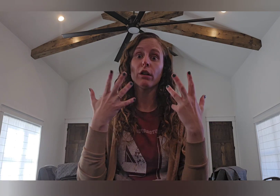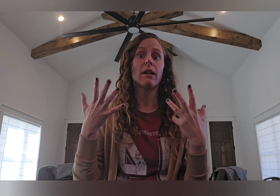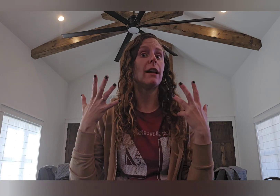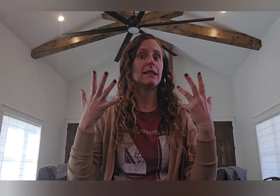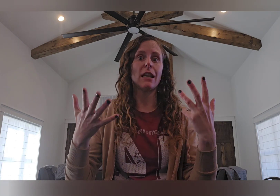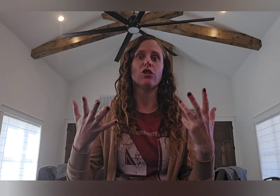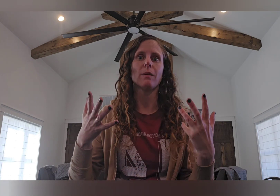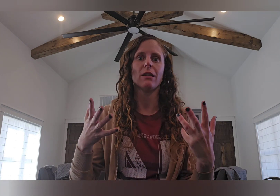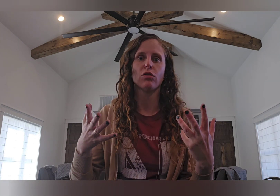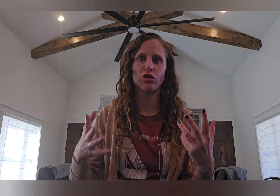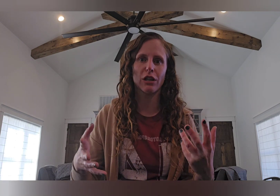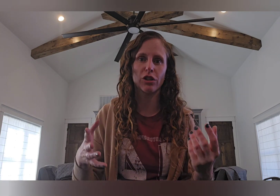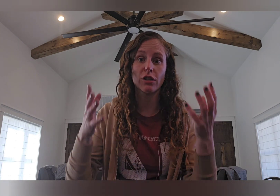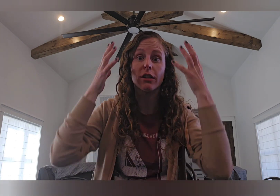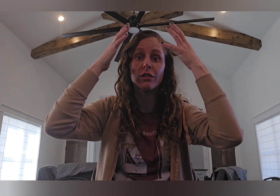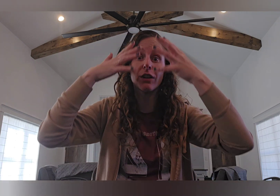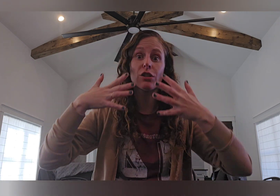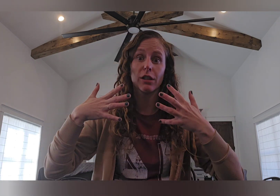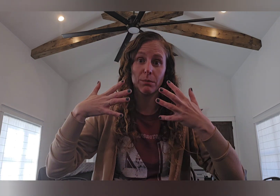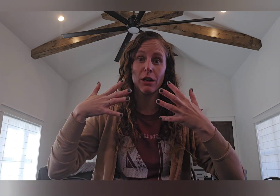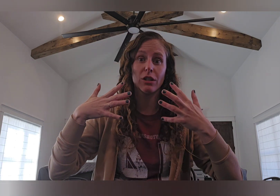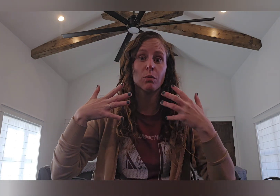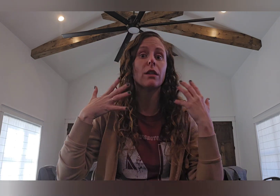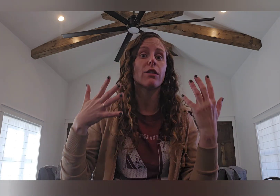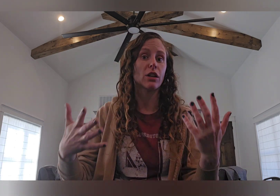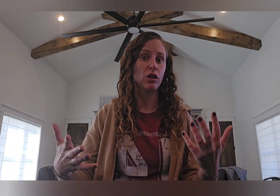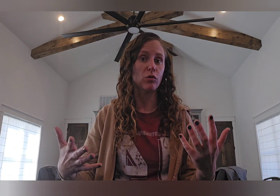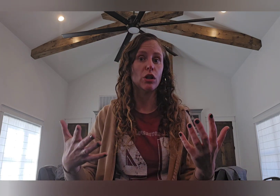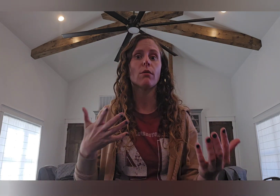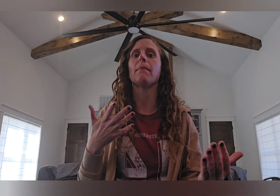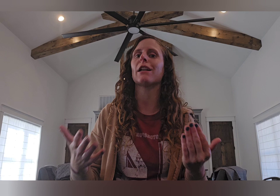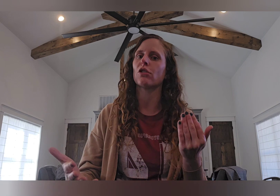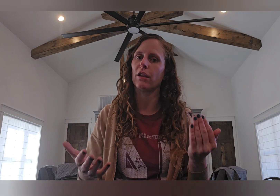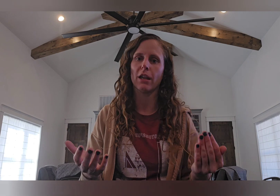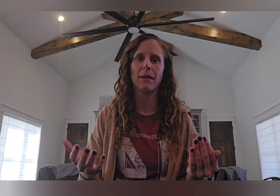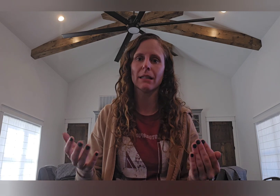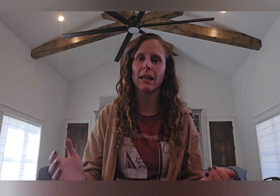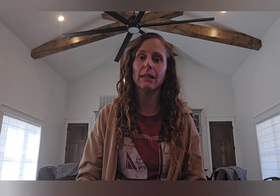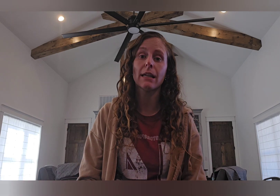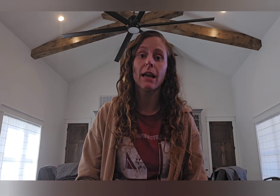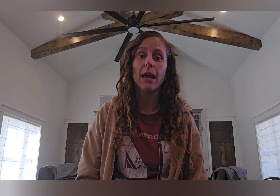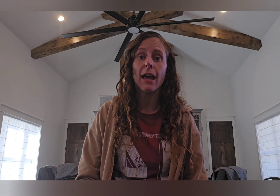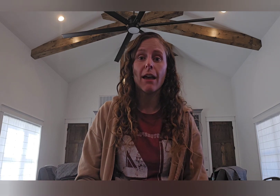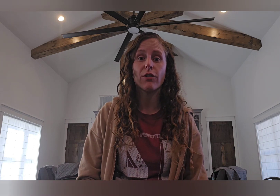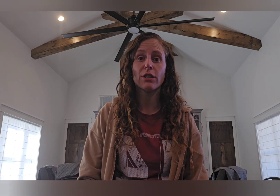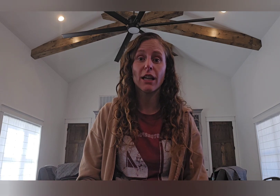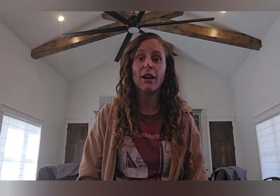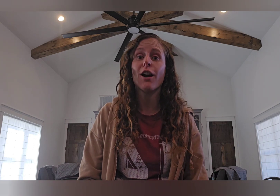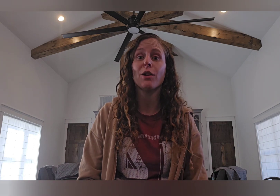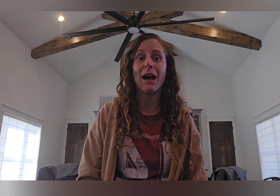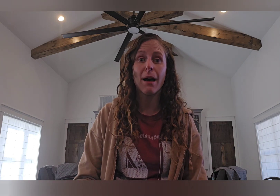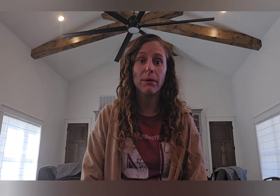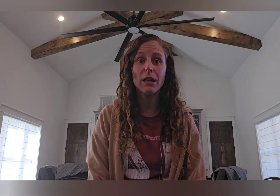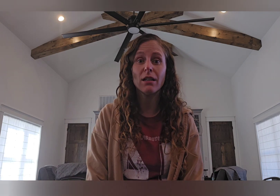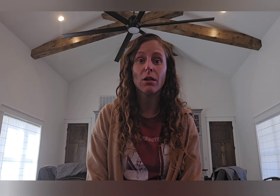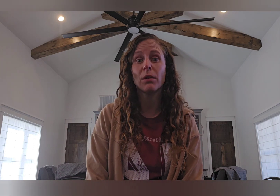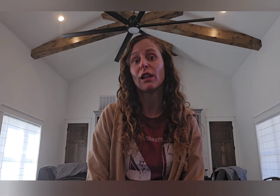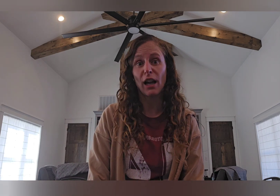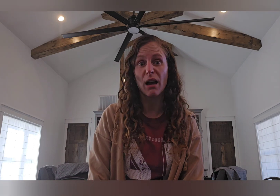really accentuate those gestures and those facial expressions with the things you do. Make sure that they make sense. If you're saying, are you happy? Don't be like,